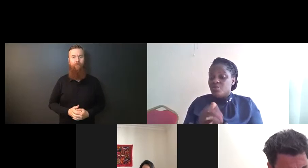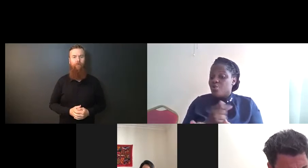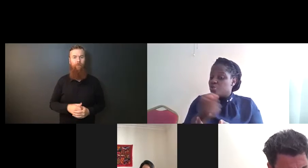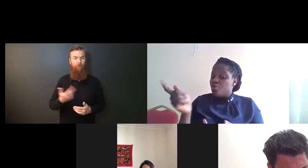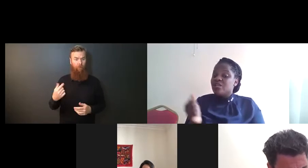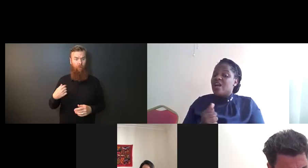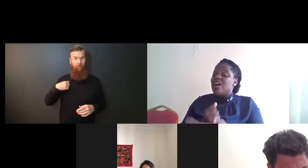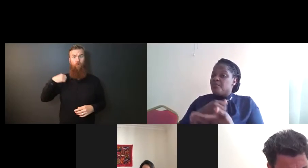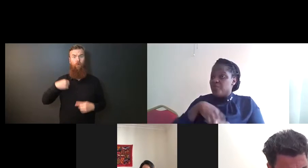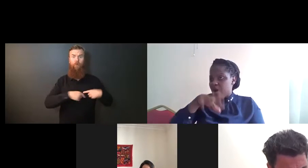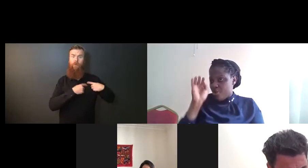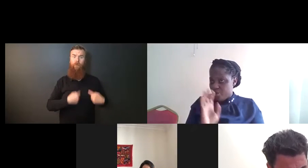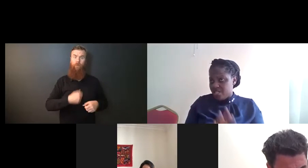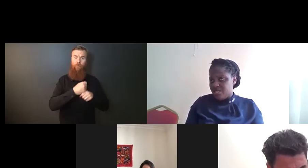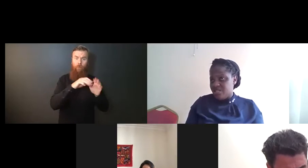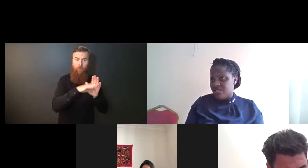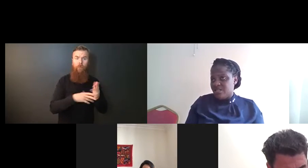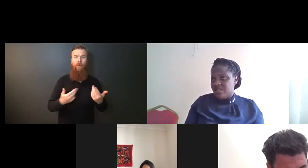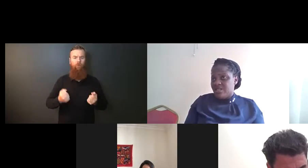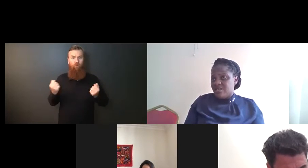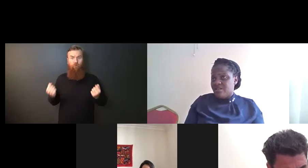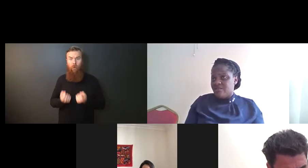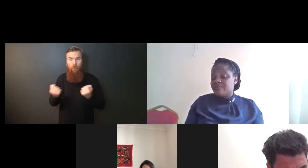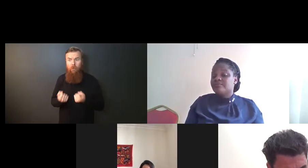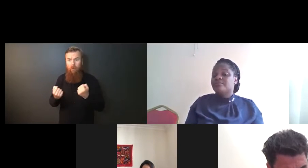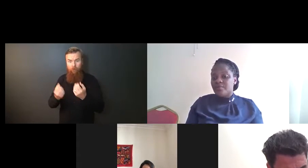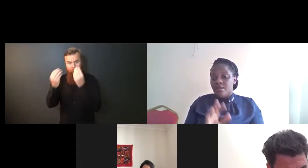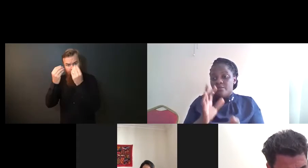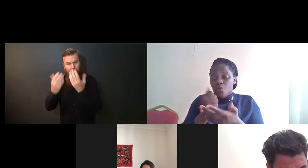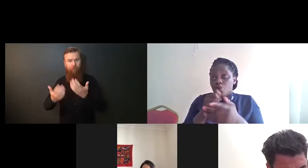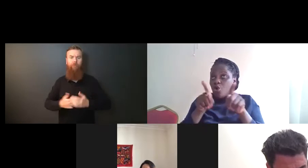trainings, because those ones, they will help them more.